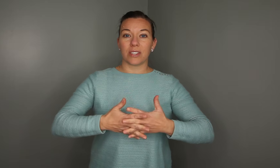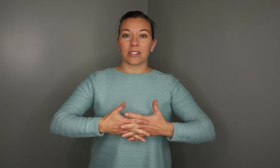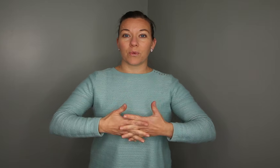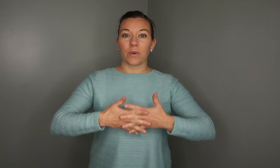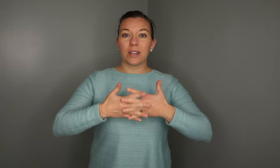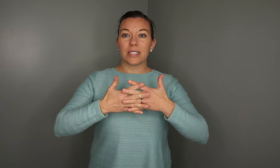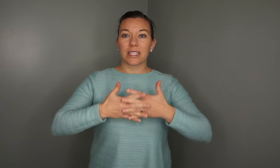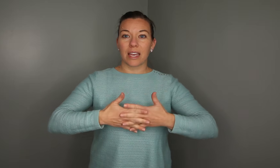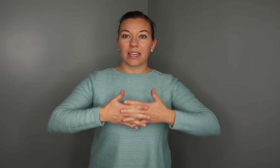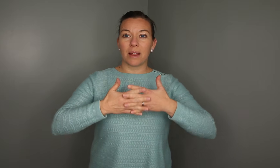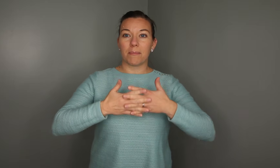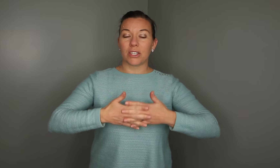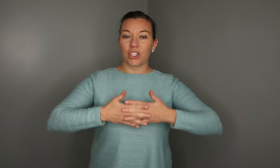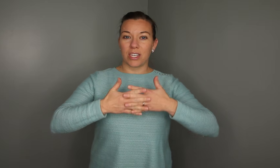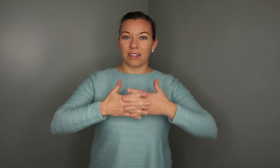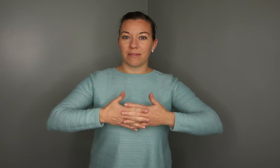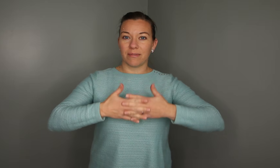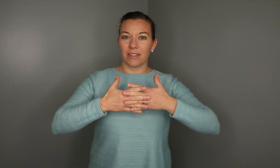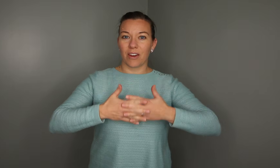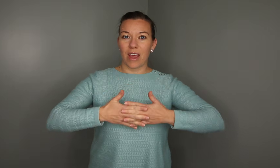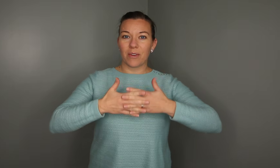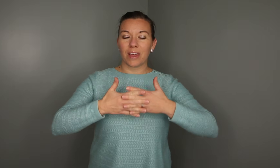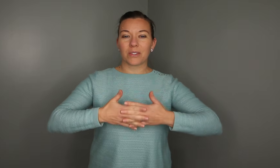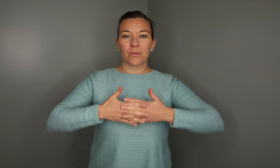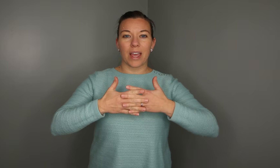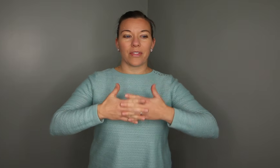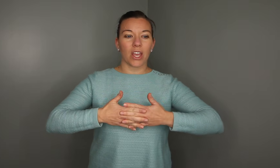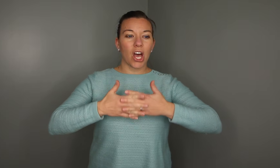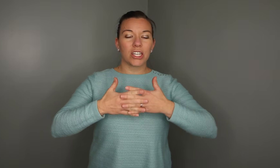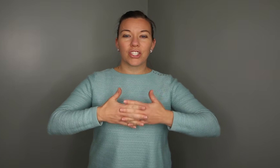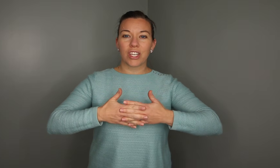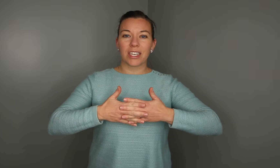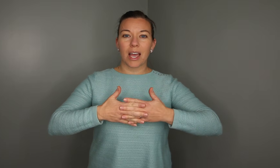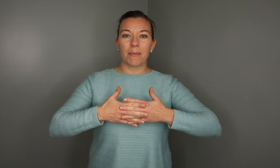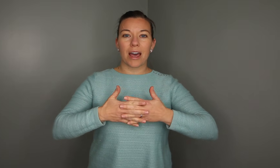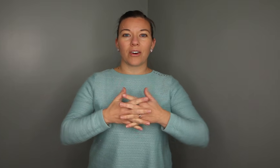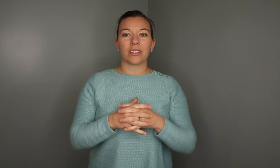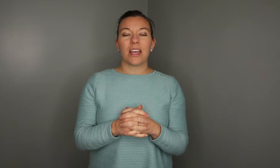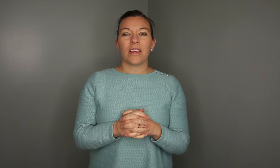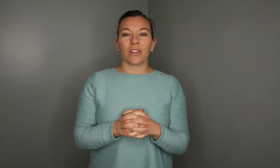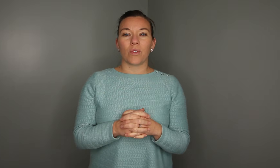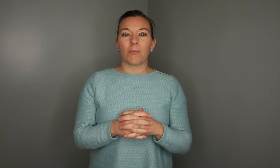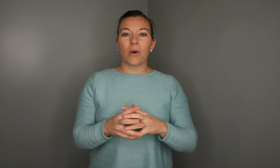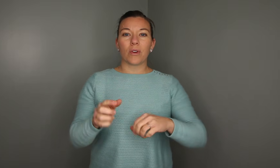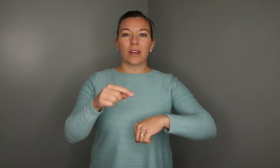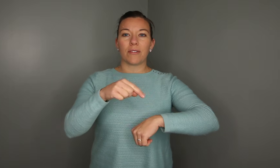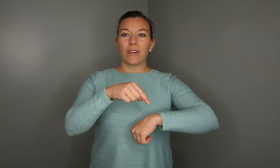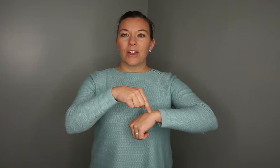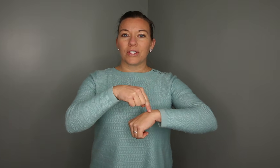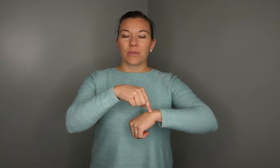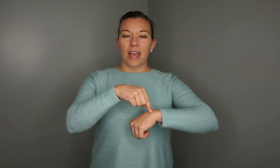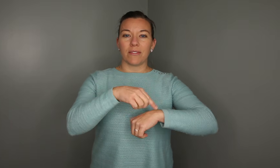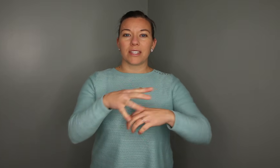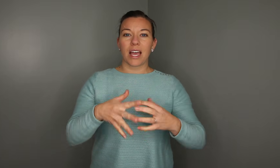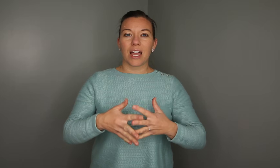So we're going to sign machine. All right, that's when we had the cotton gin come out, the locomotive. So we have